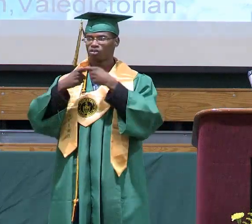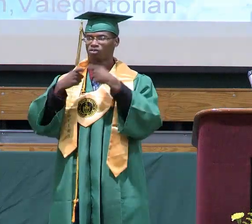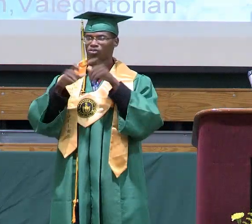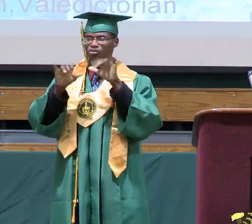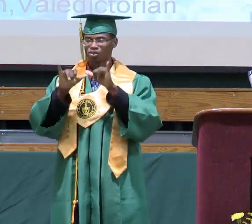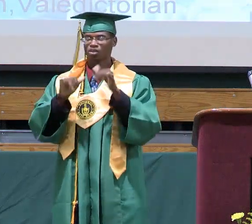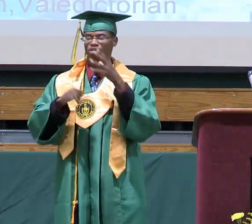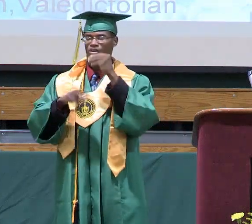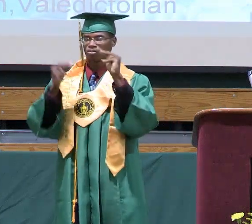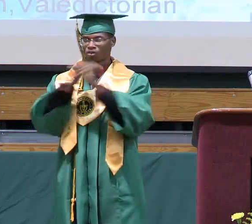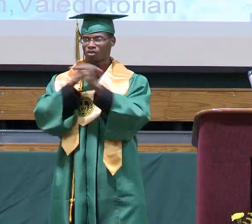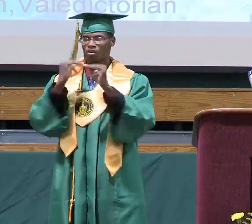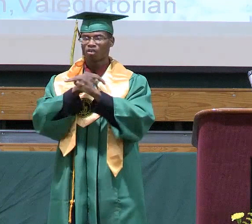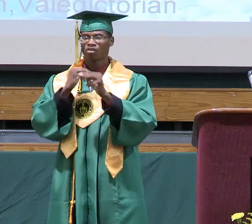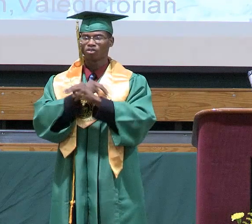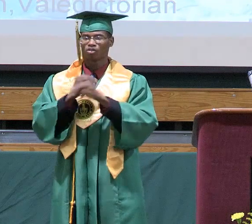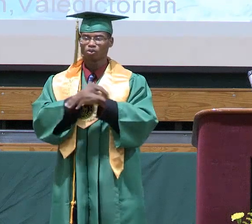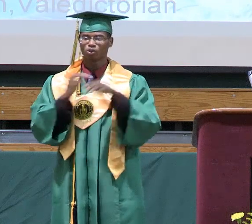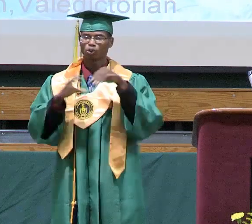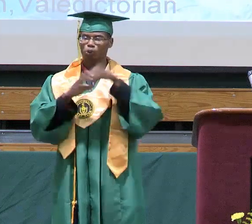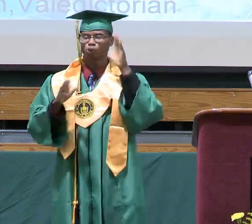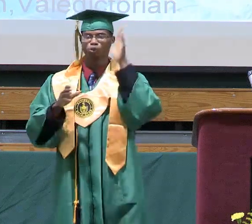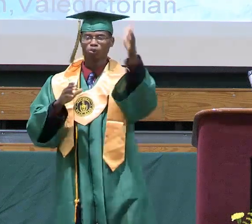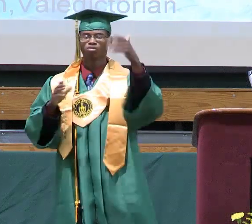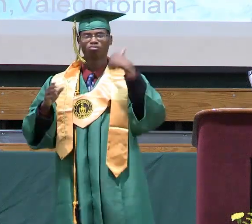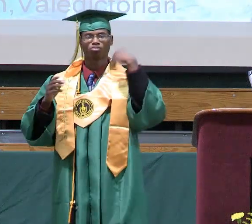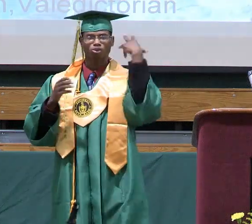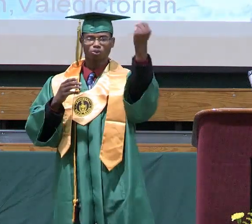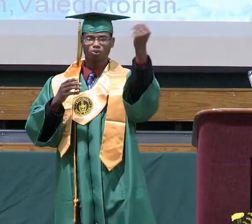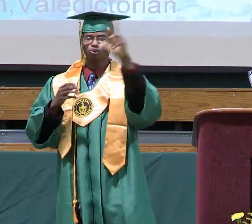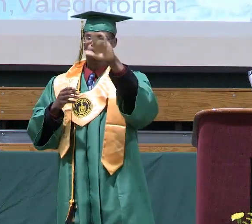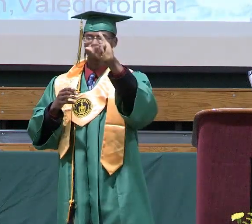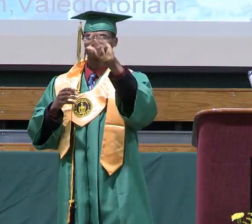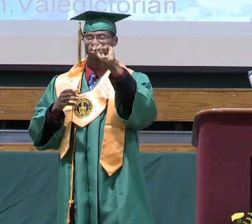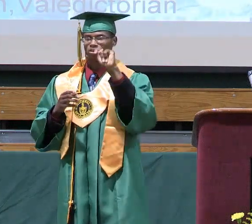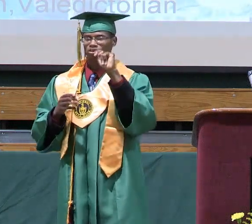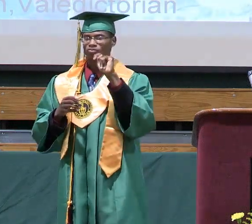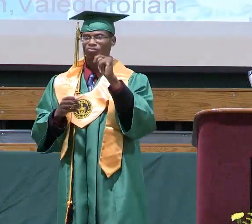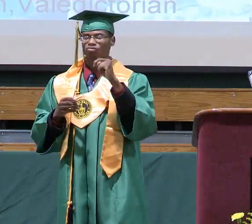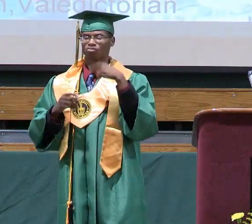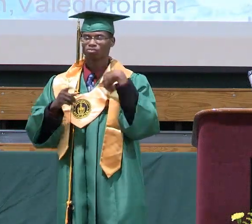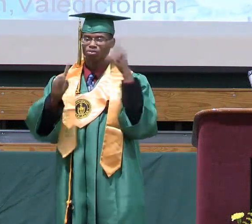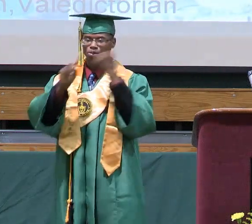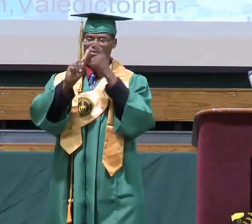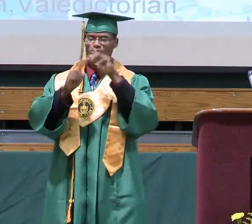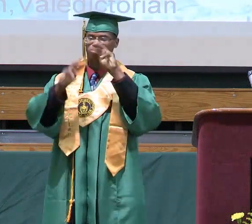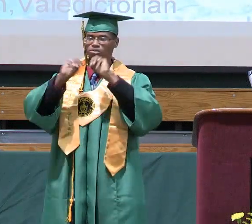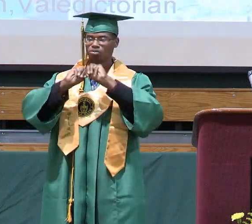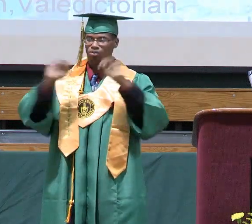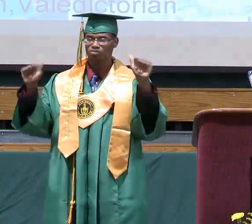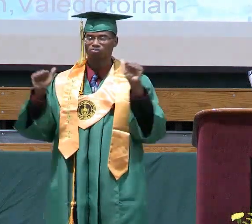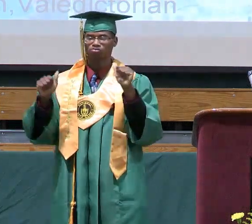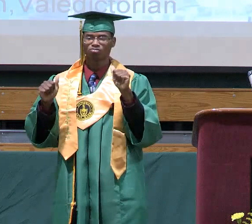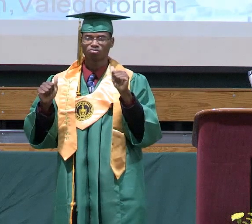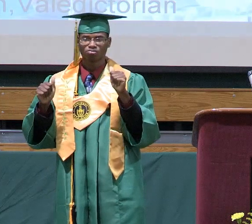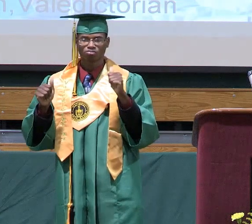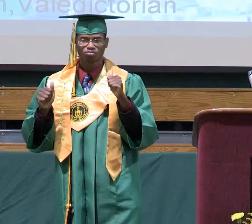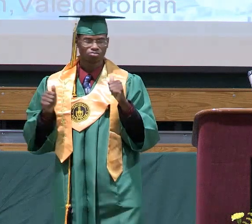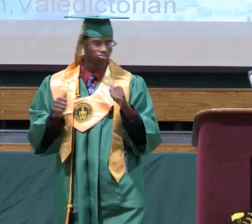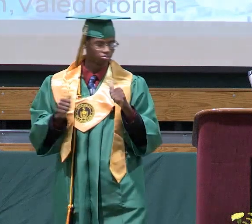I hope to become an electrical engineer in the future. I intend to go to the Rochester Institute of Technology and earn